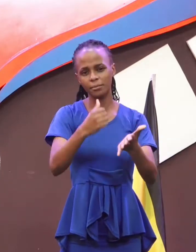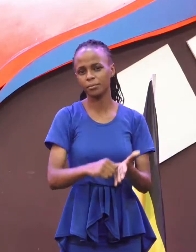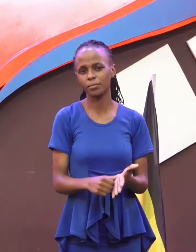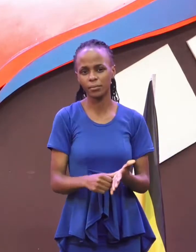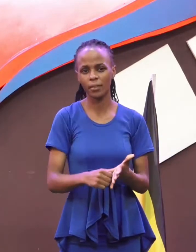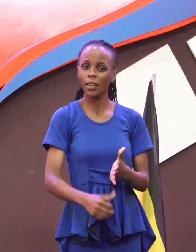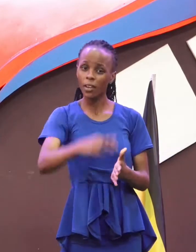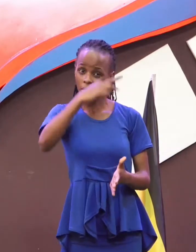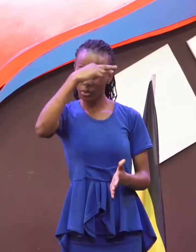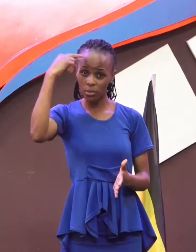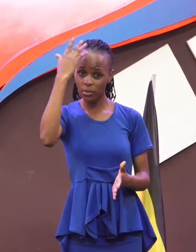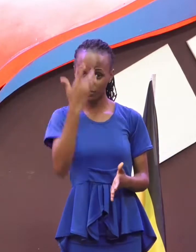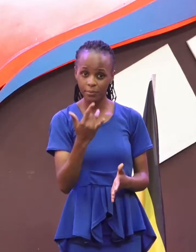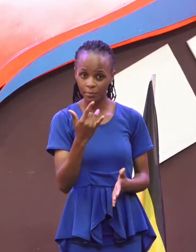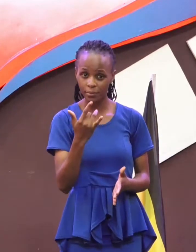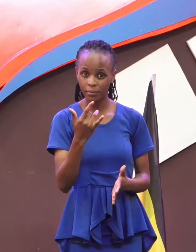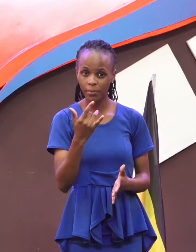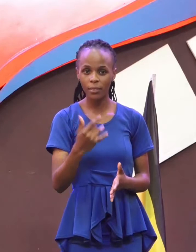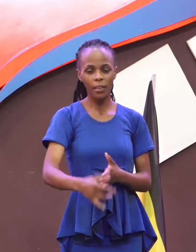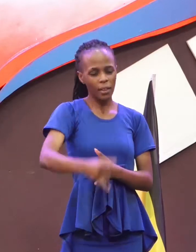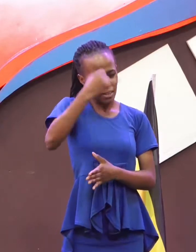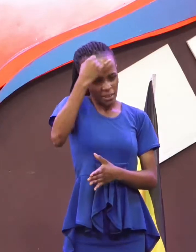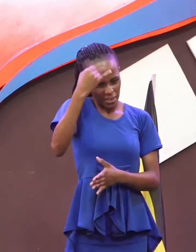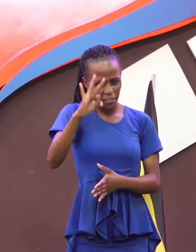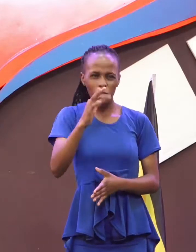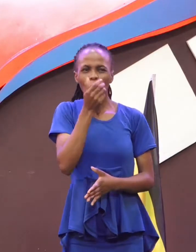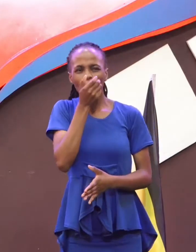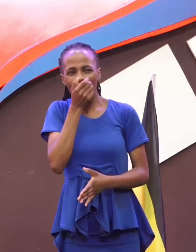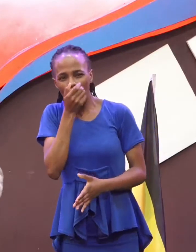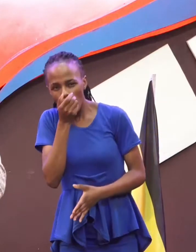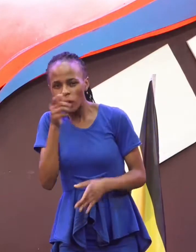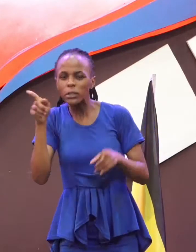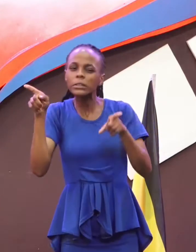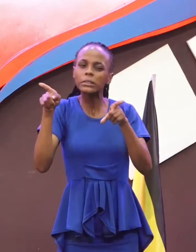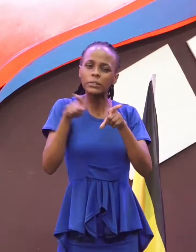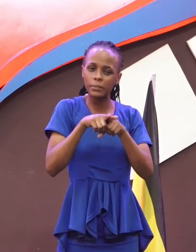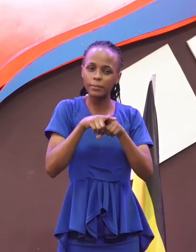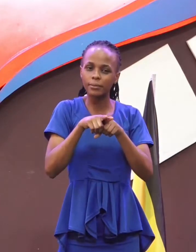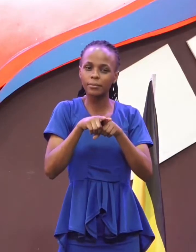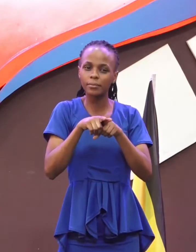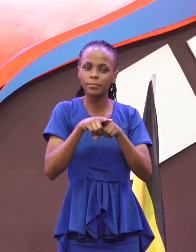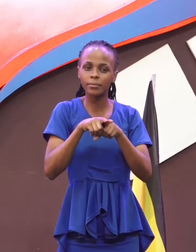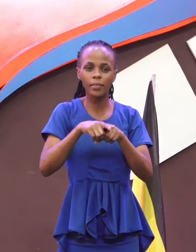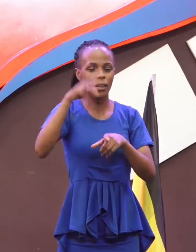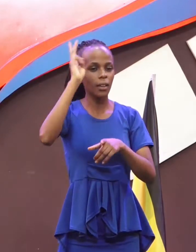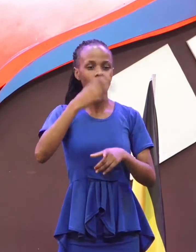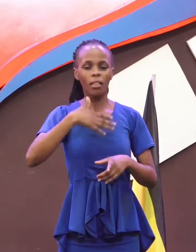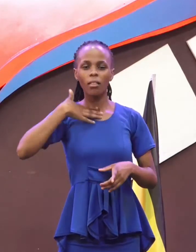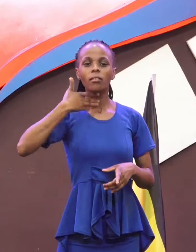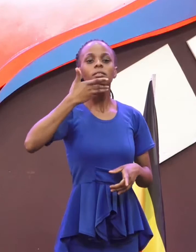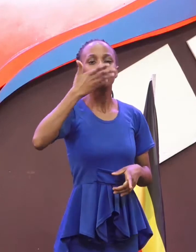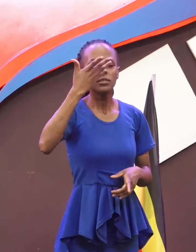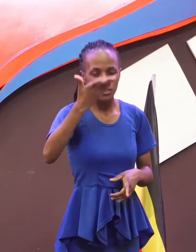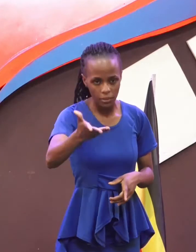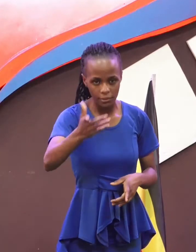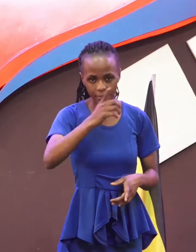challenge. Lwansonga. Reason being. Bobanga obuguma ate nga tobuguma. If you are lukewarm, bagenda kukusesema mukama. The